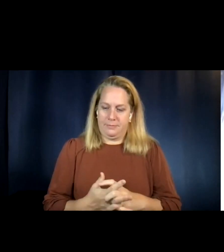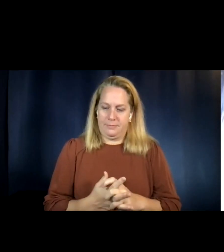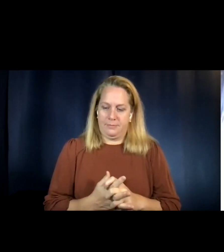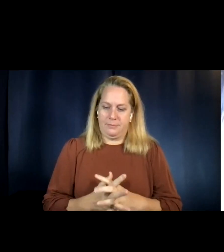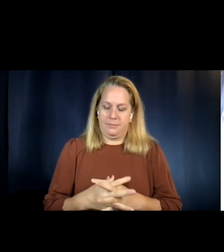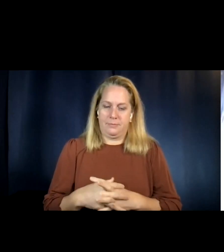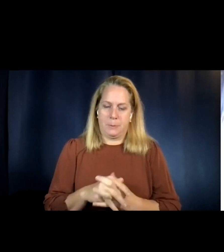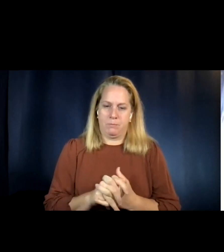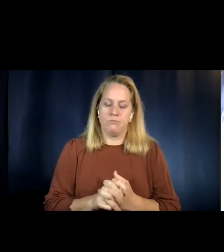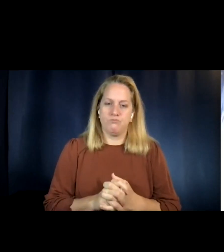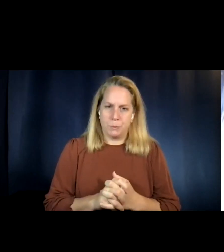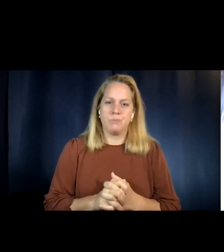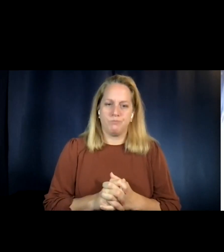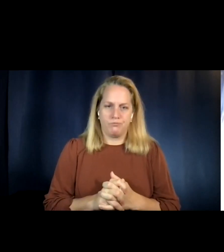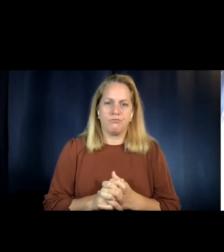think